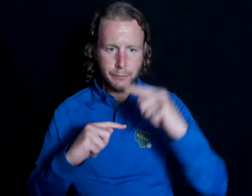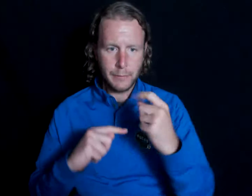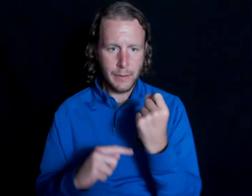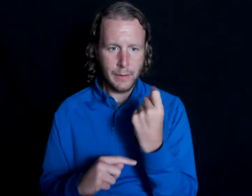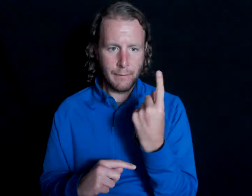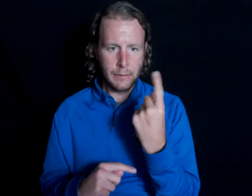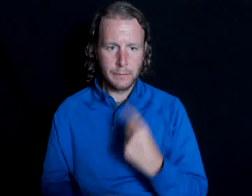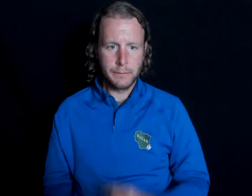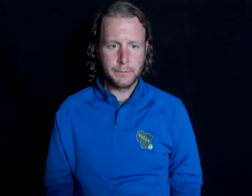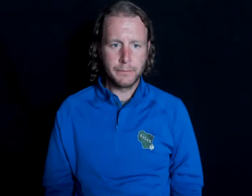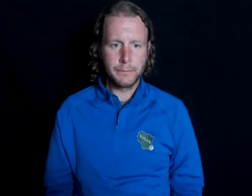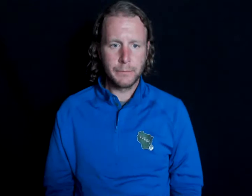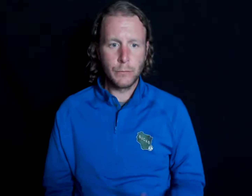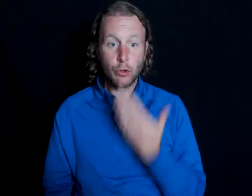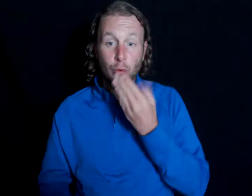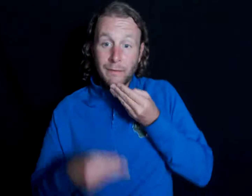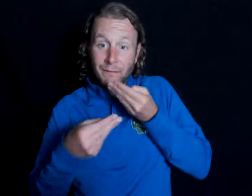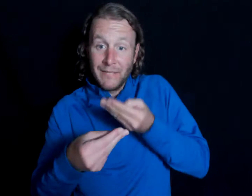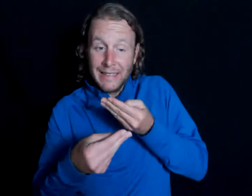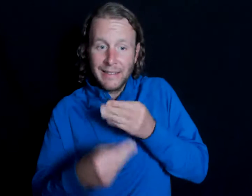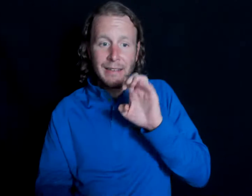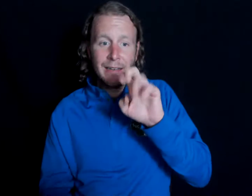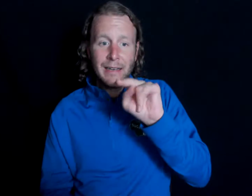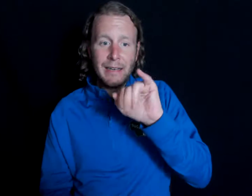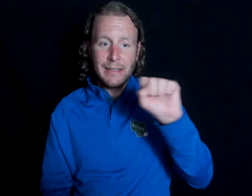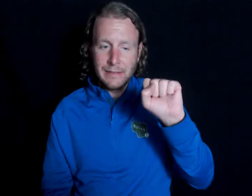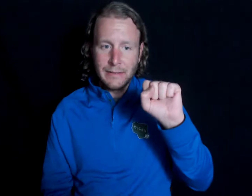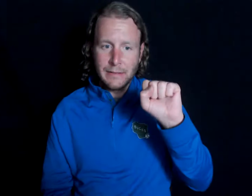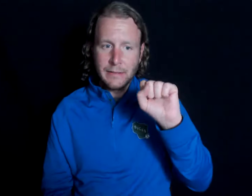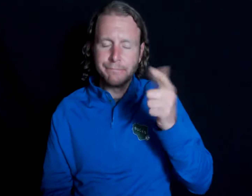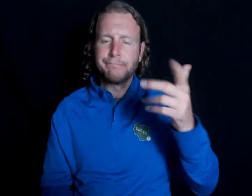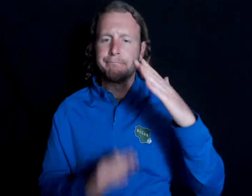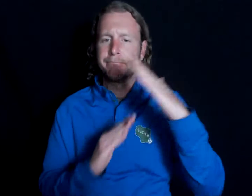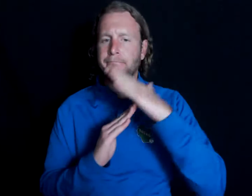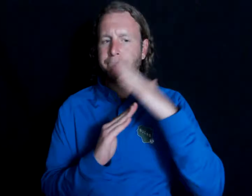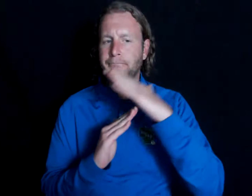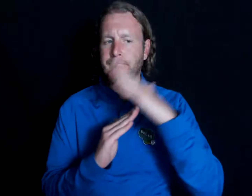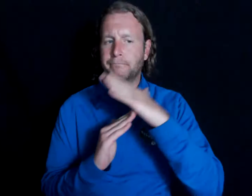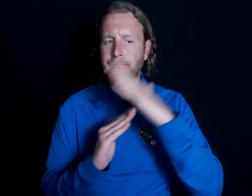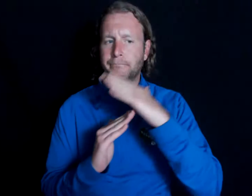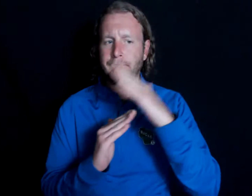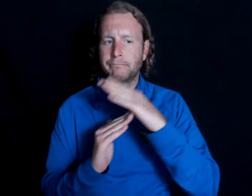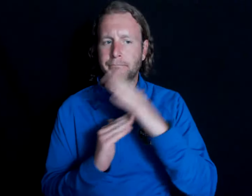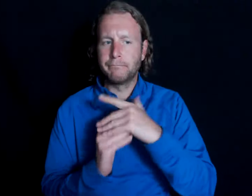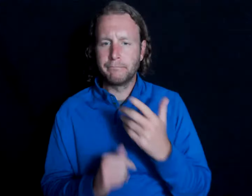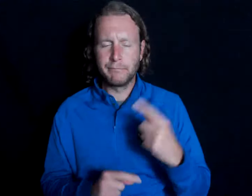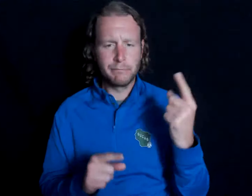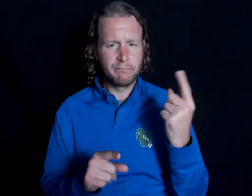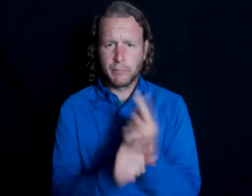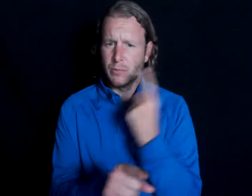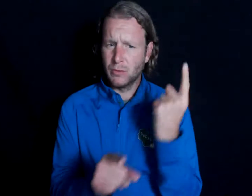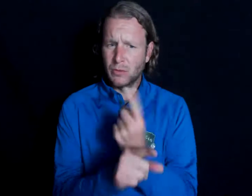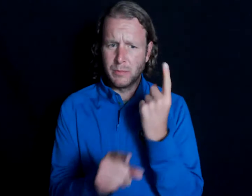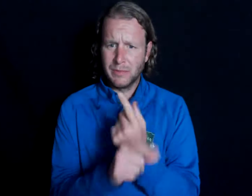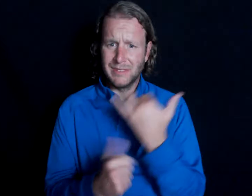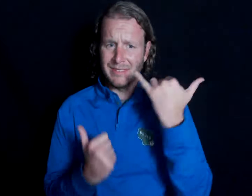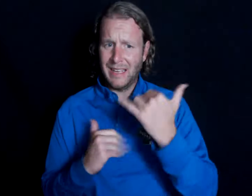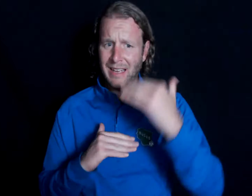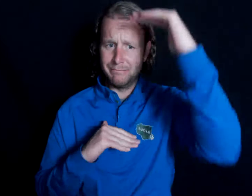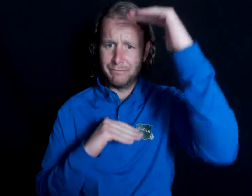Nice feed inside to Ennis. Mike Budenholzer are going to call a timeout, and appropriately so. They've got this to 11. You know this